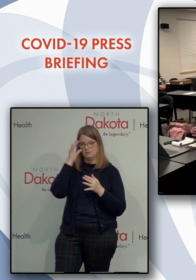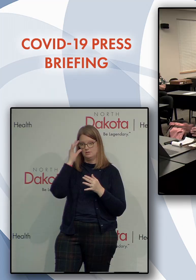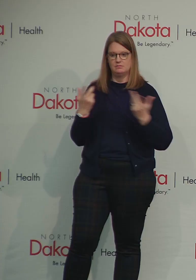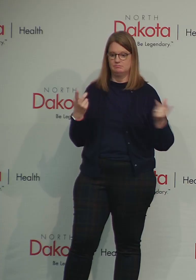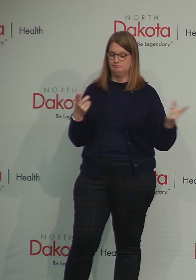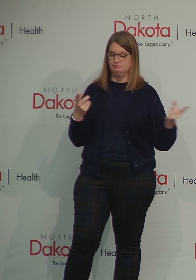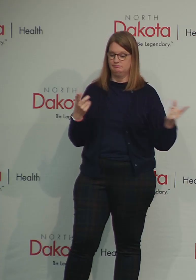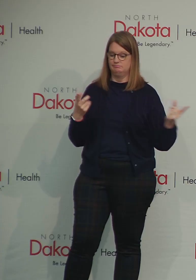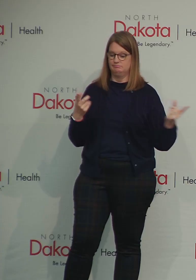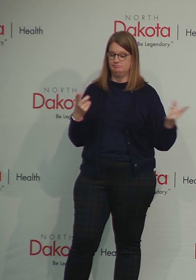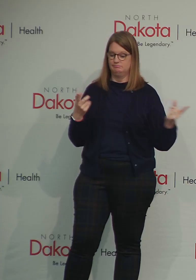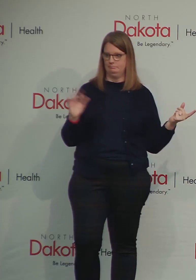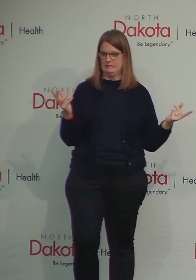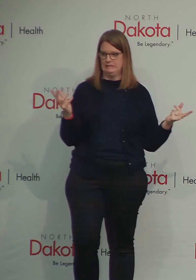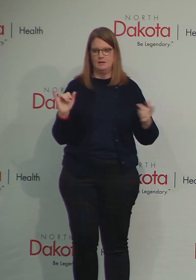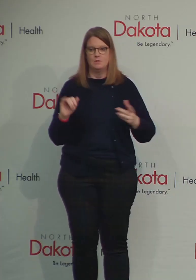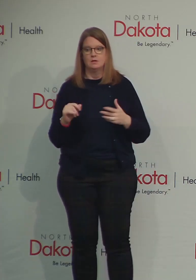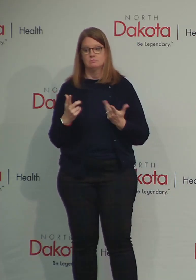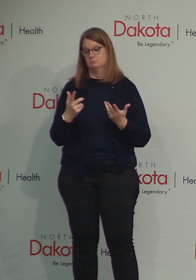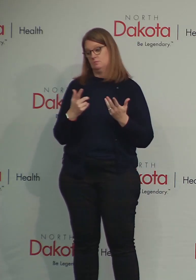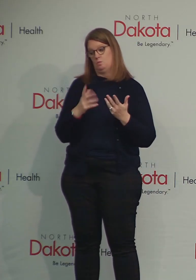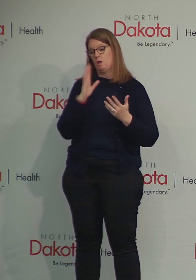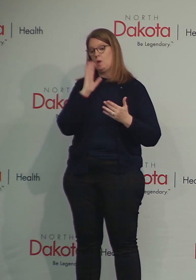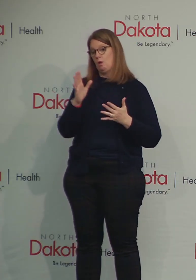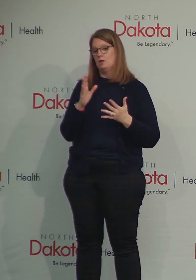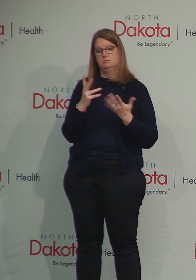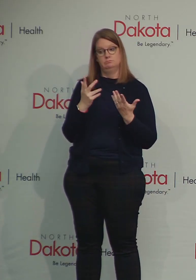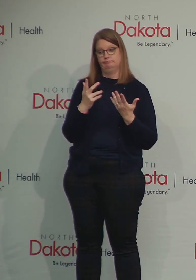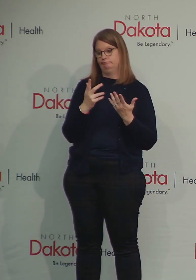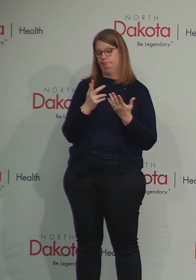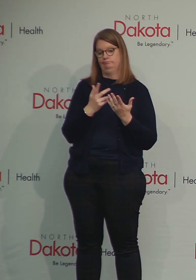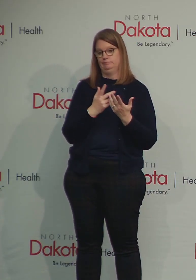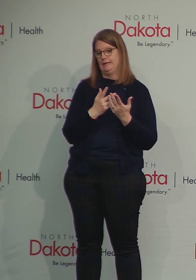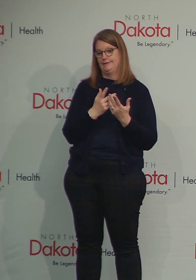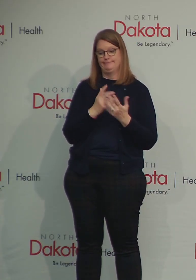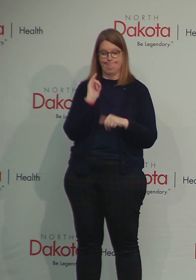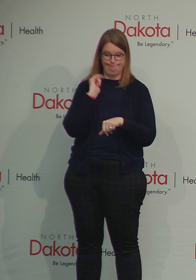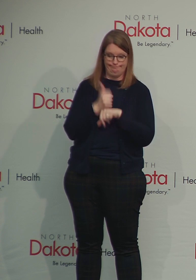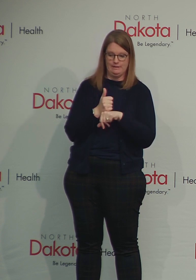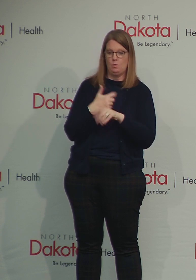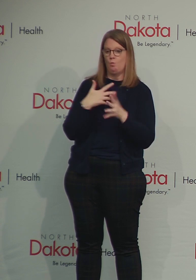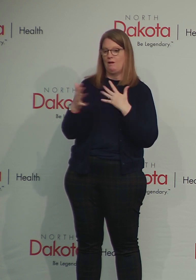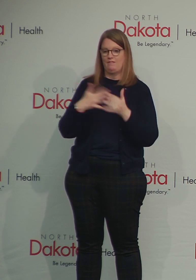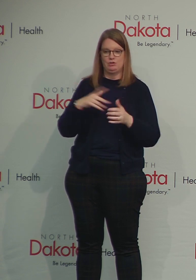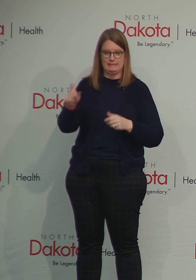given all along, which is we're going to do whatever we have to do to make sure that we